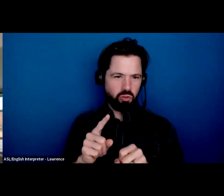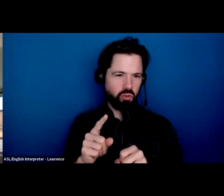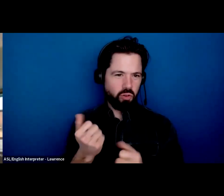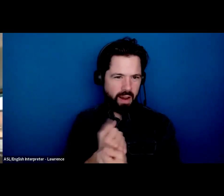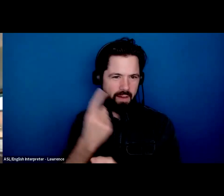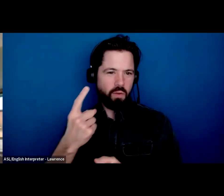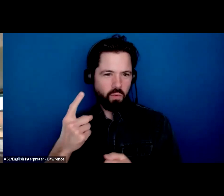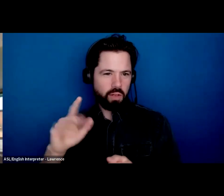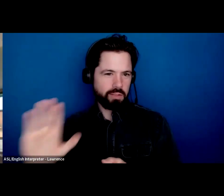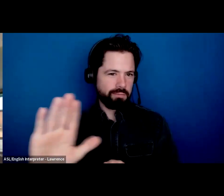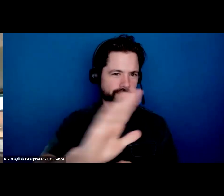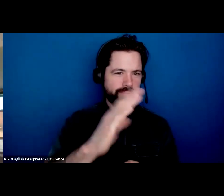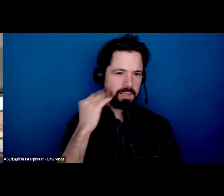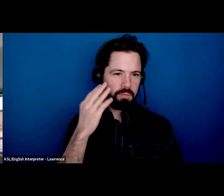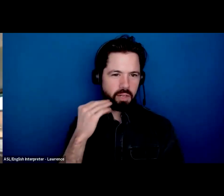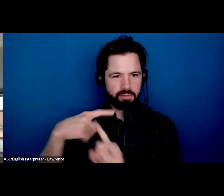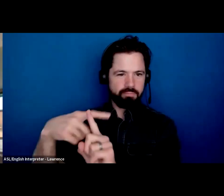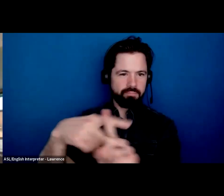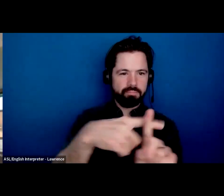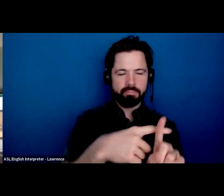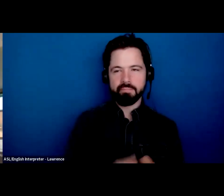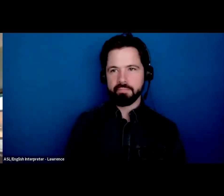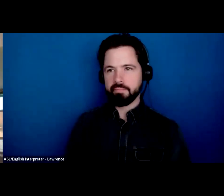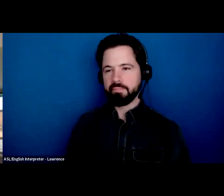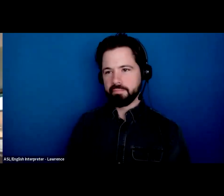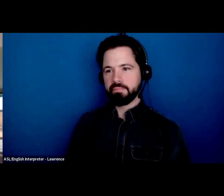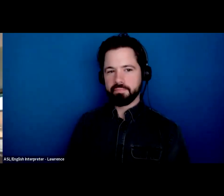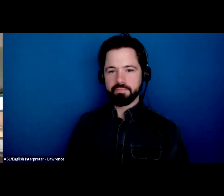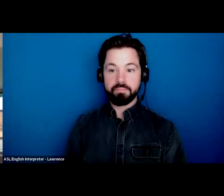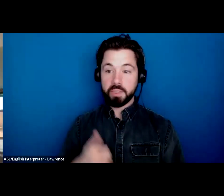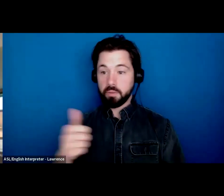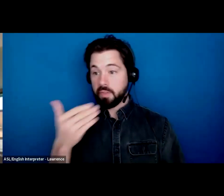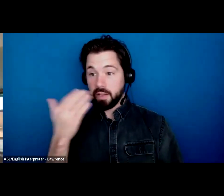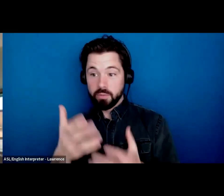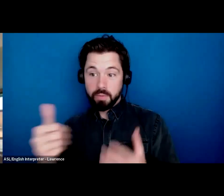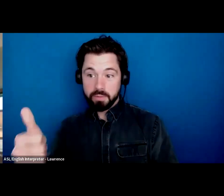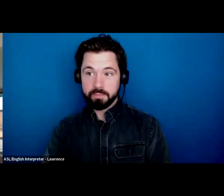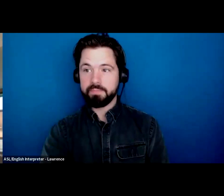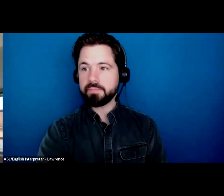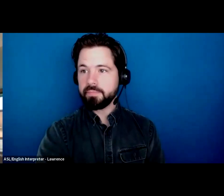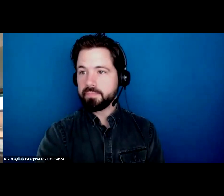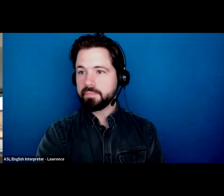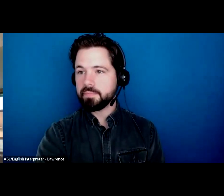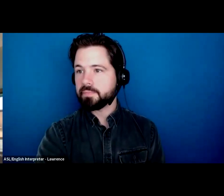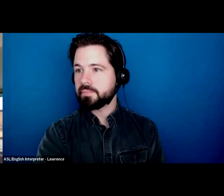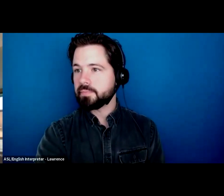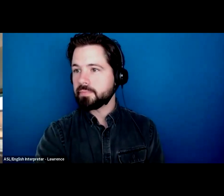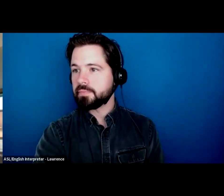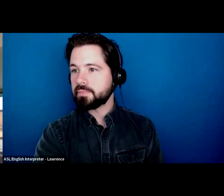really increase for people that are interacting with the regional center. So thank you very much for that. All right, vendor